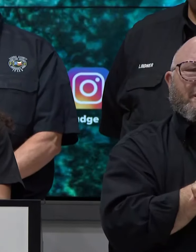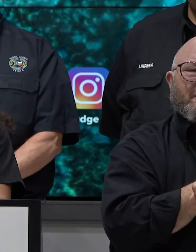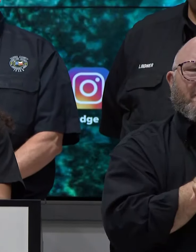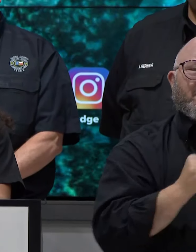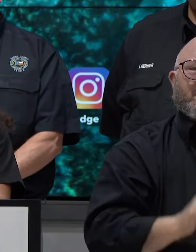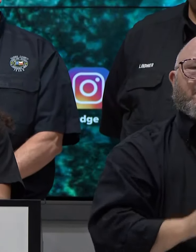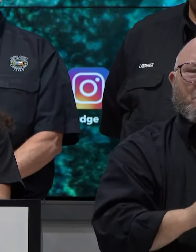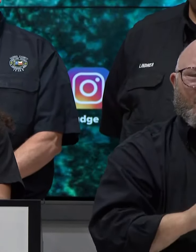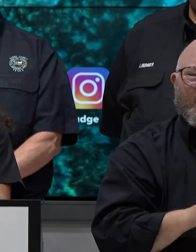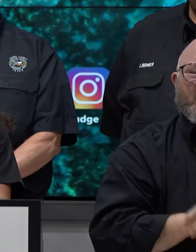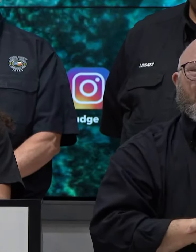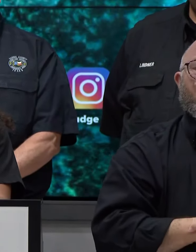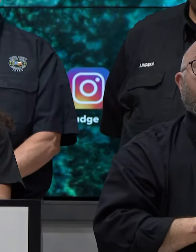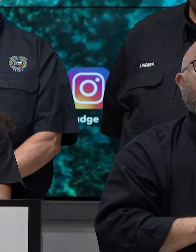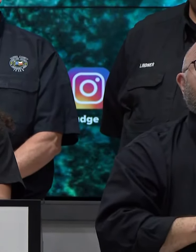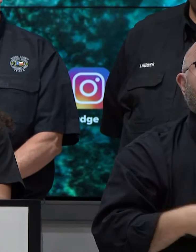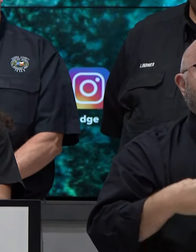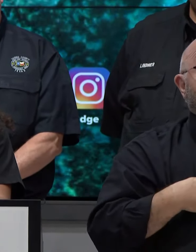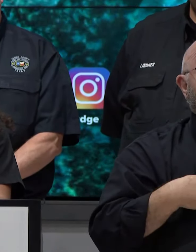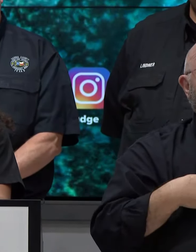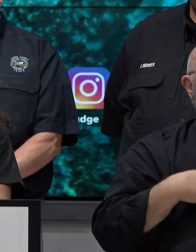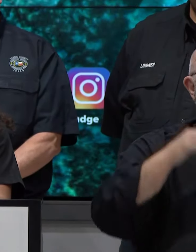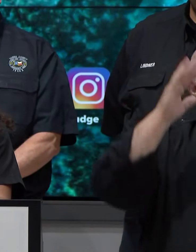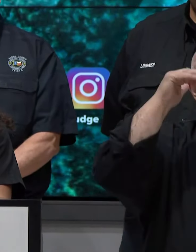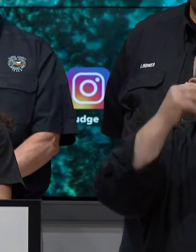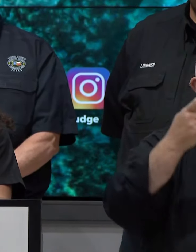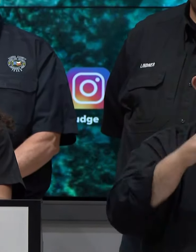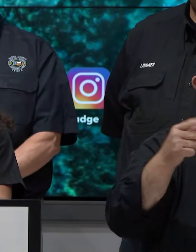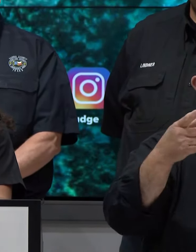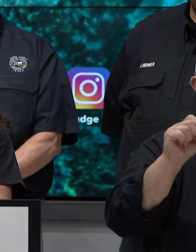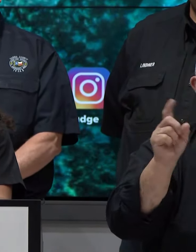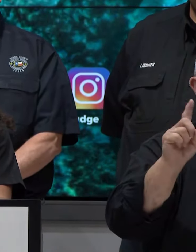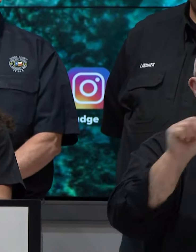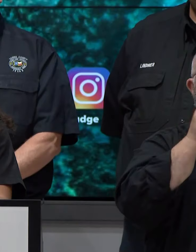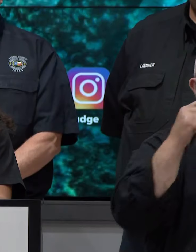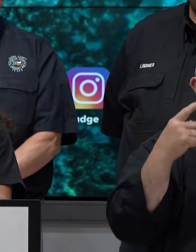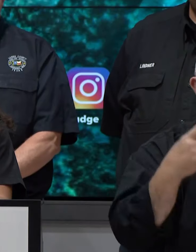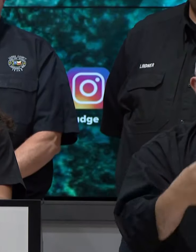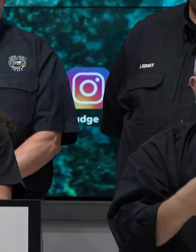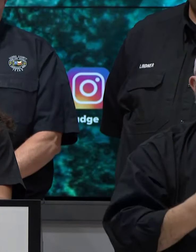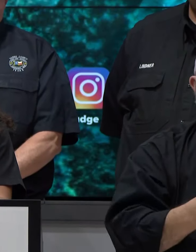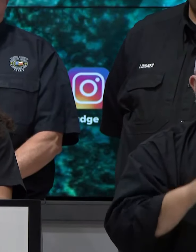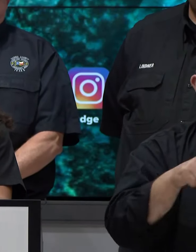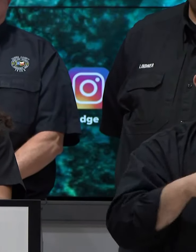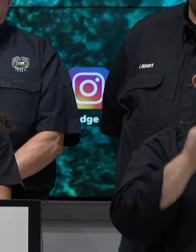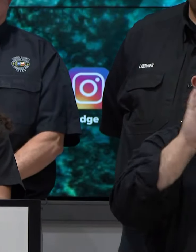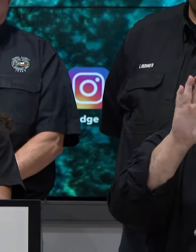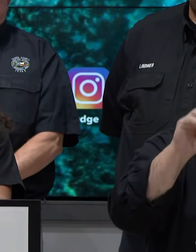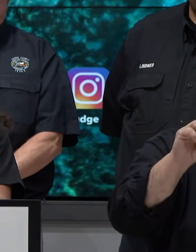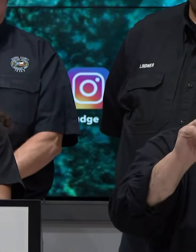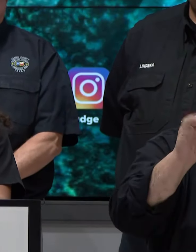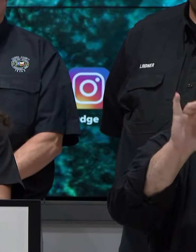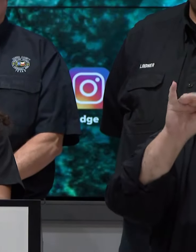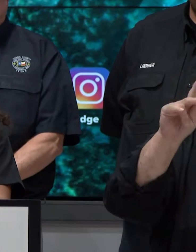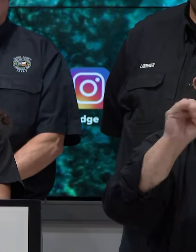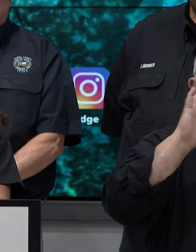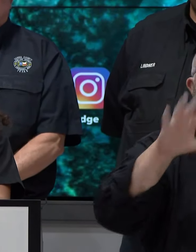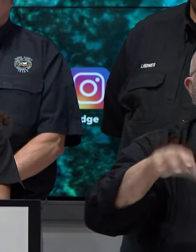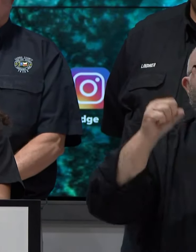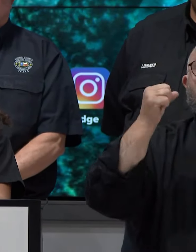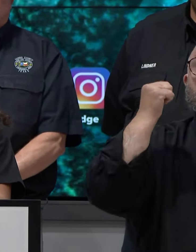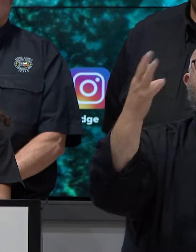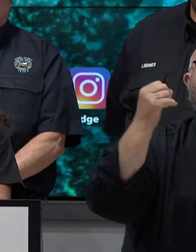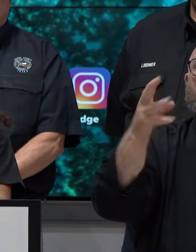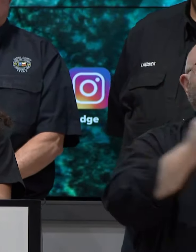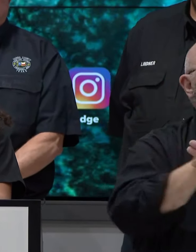hope is that we have not discussed this is going to be Ike, it's going to take many weeks.